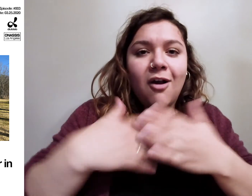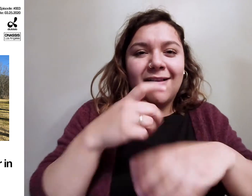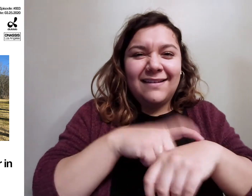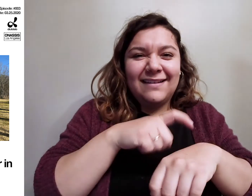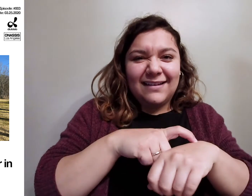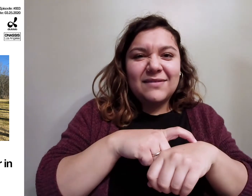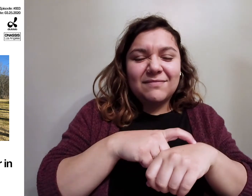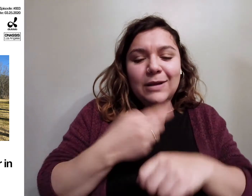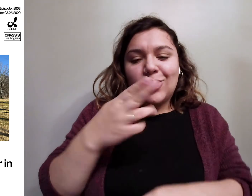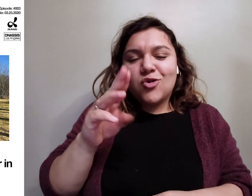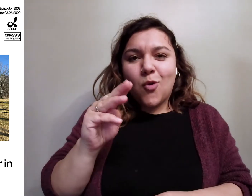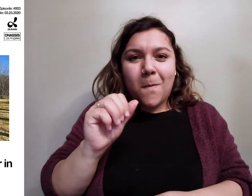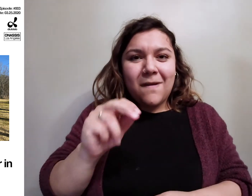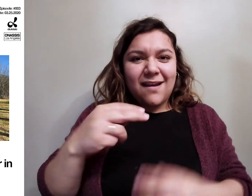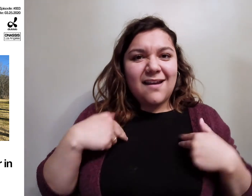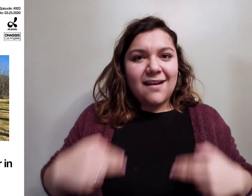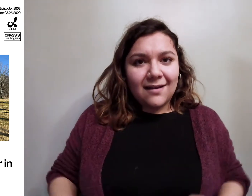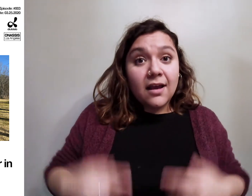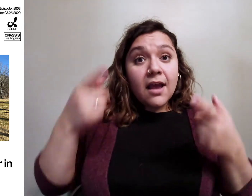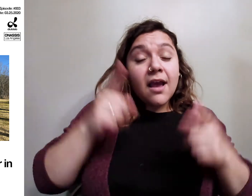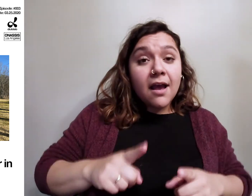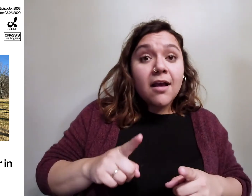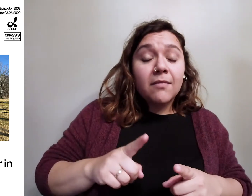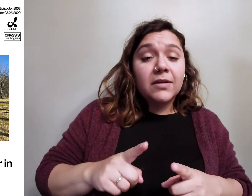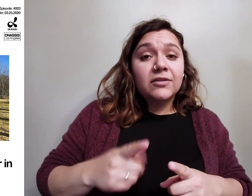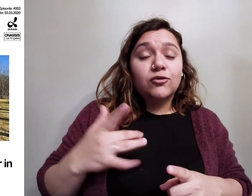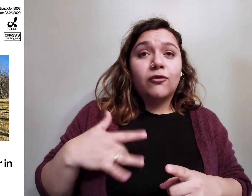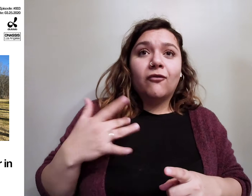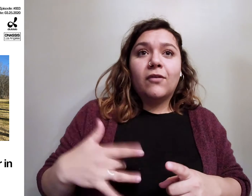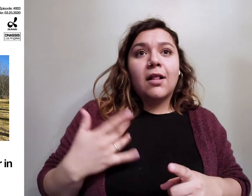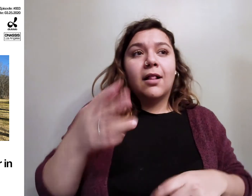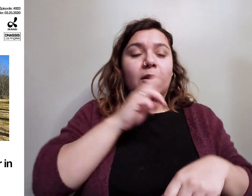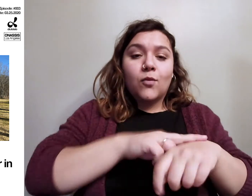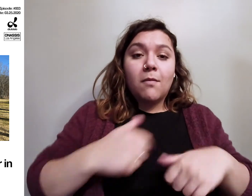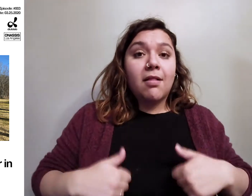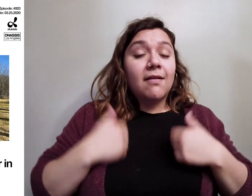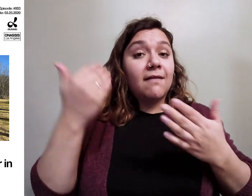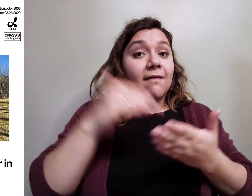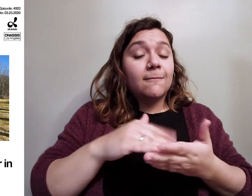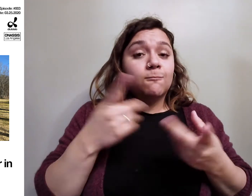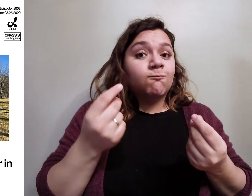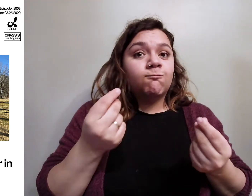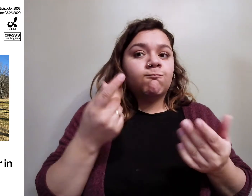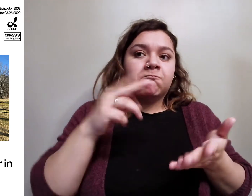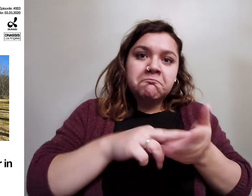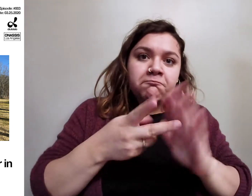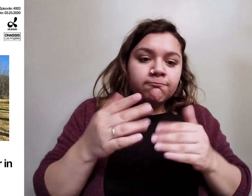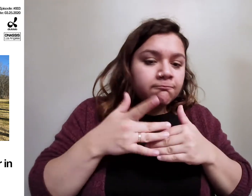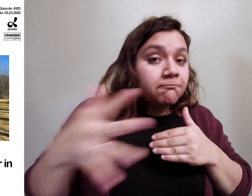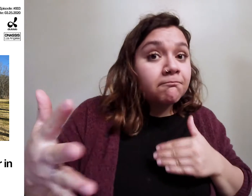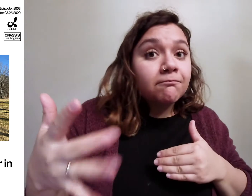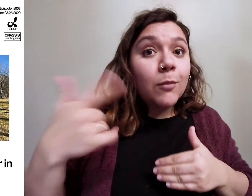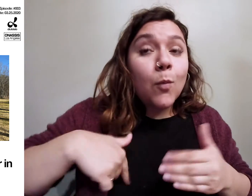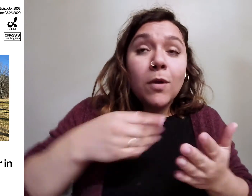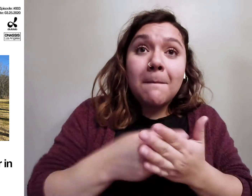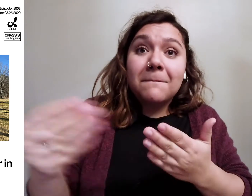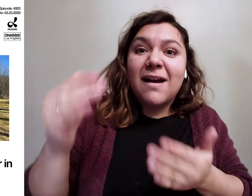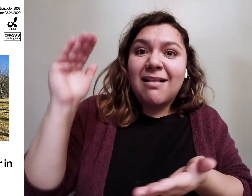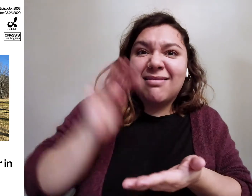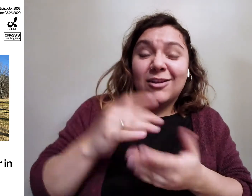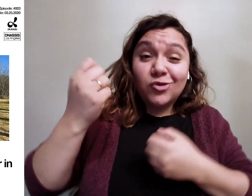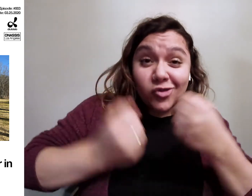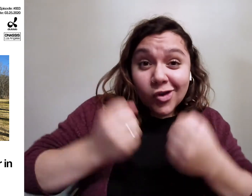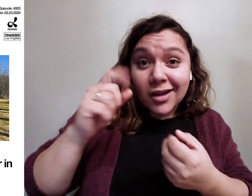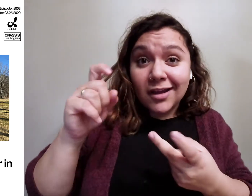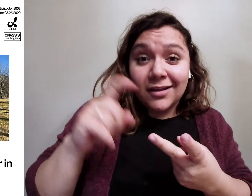Will we stock more toilet paper? Will we always be worried for the next virus attack or the next something attack?